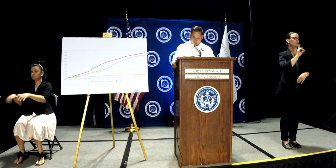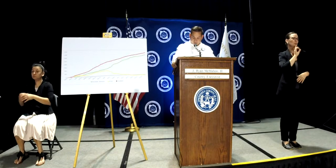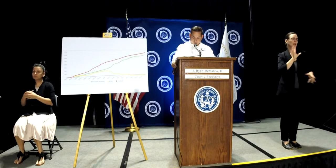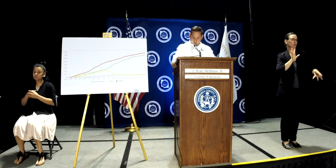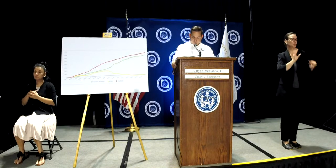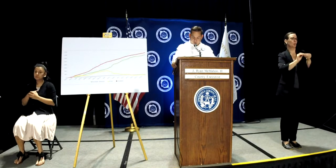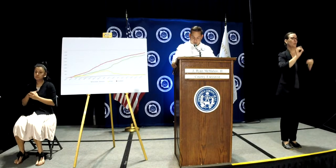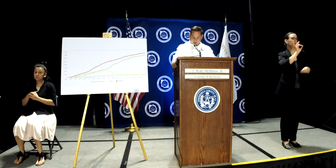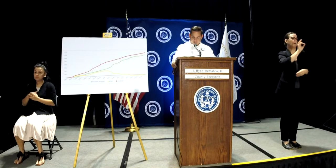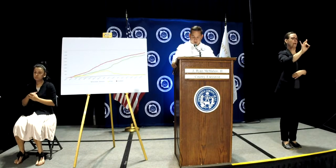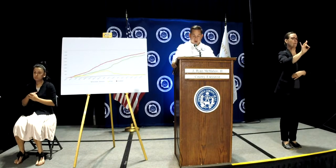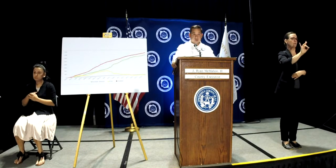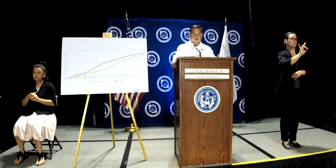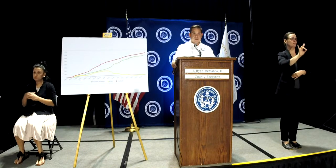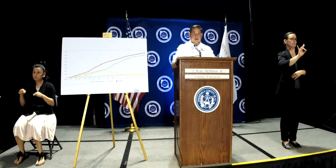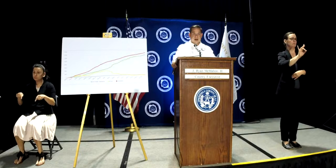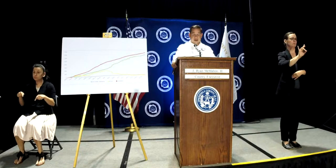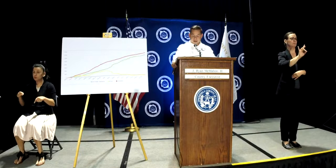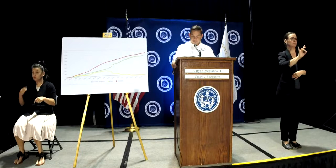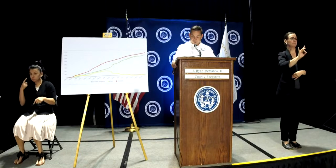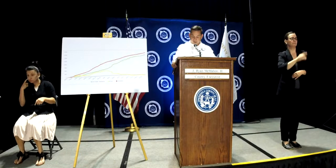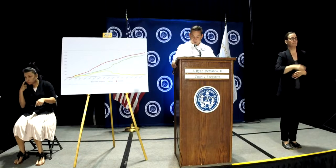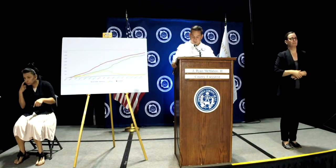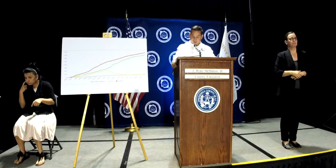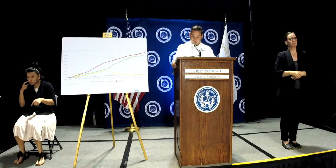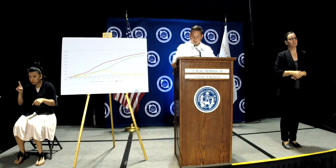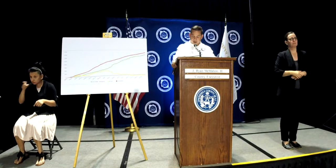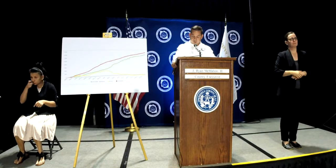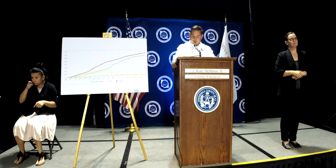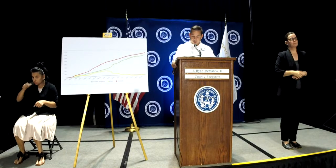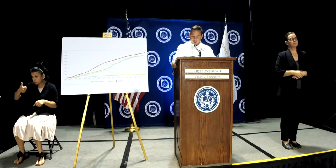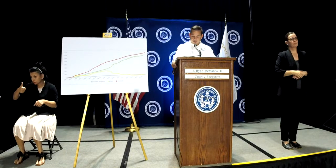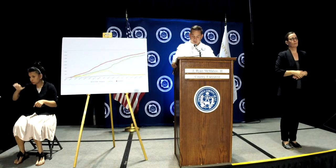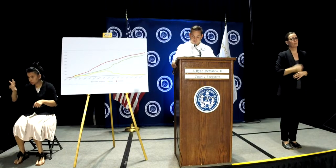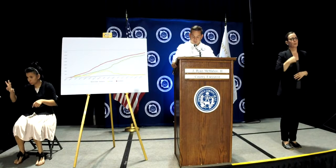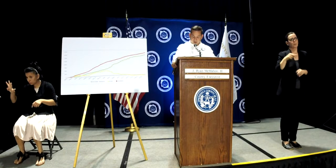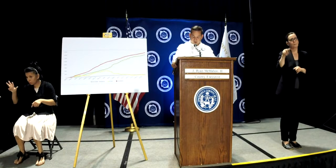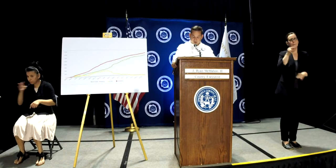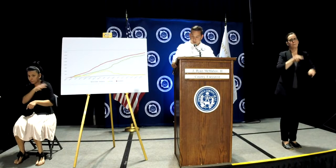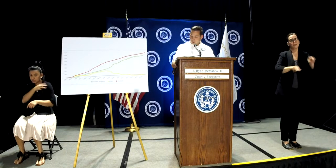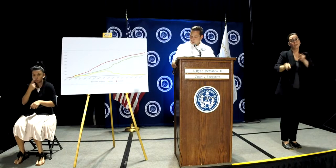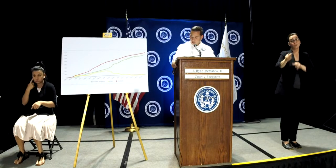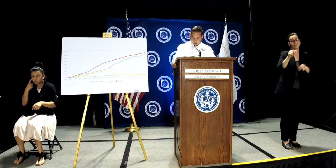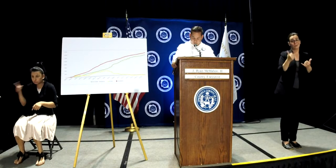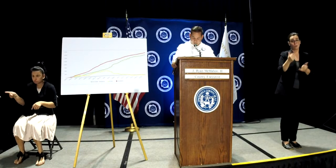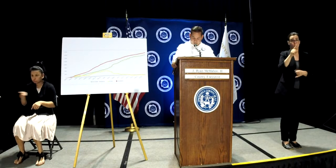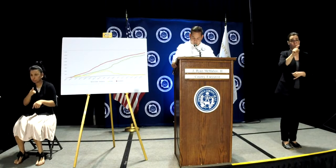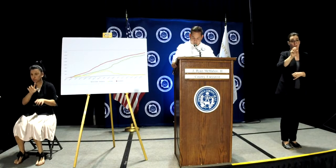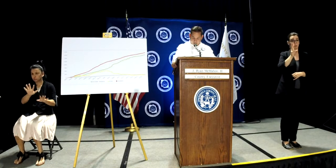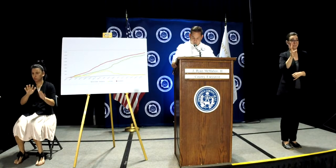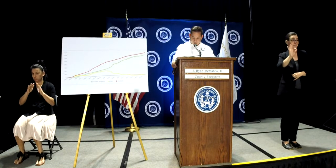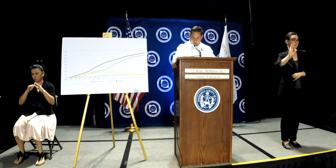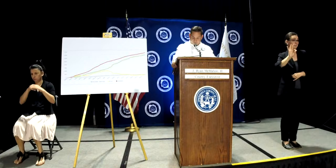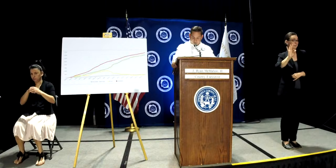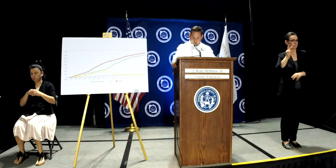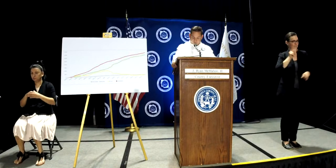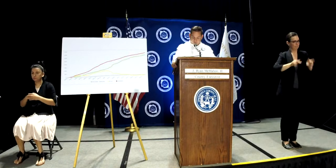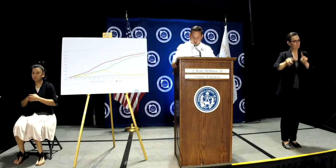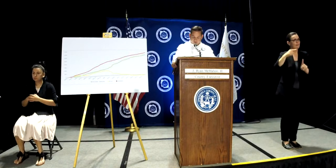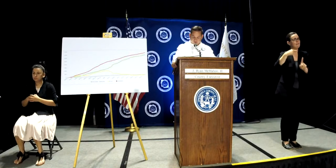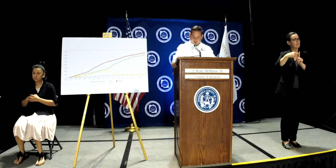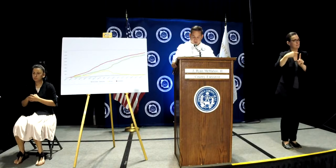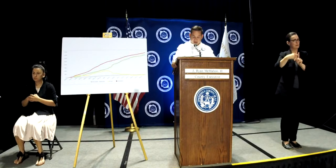And currently we are monitoring 169 active cases. This is down 6 from yesterday. And we